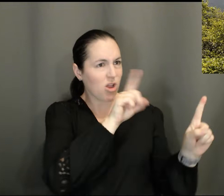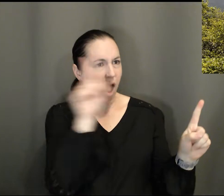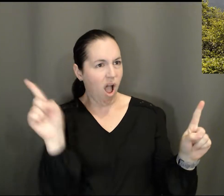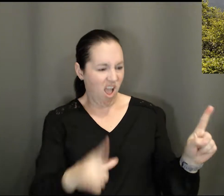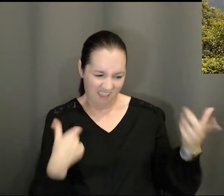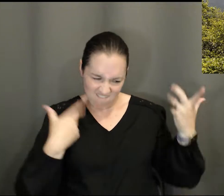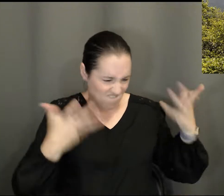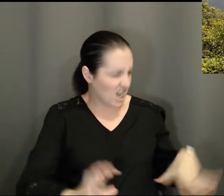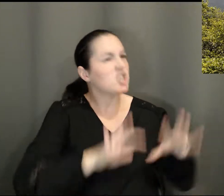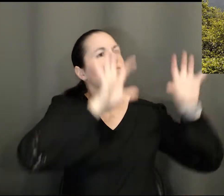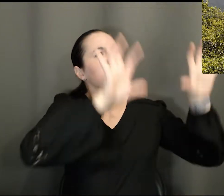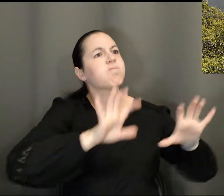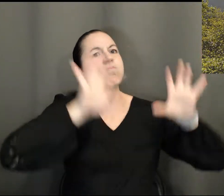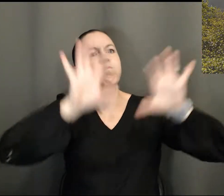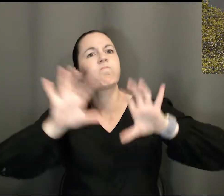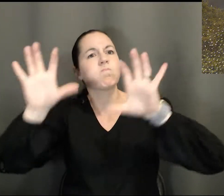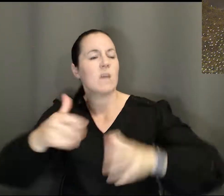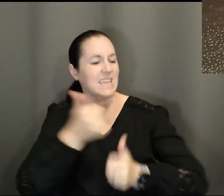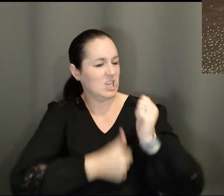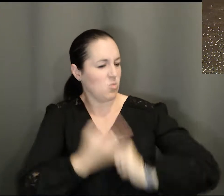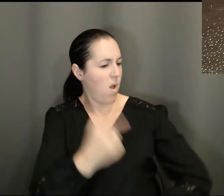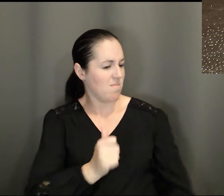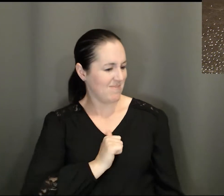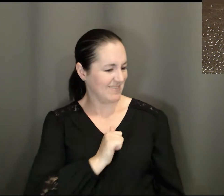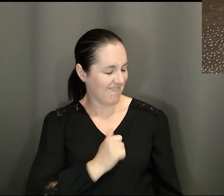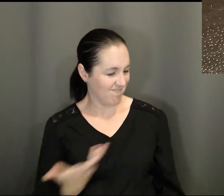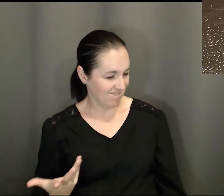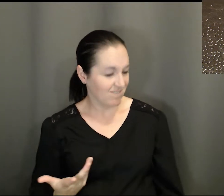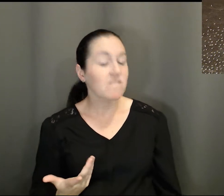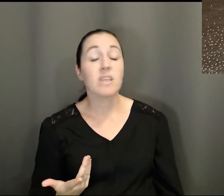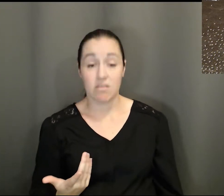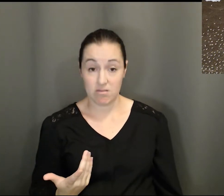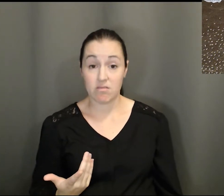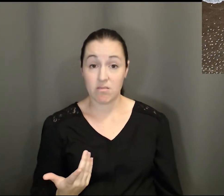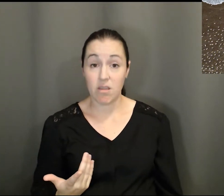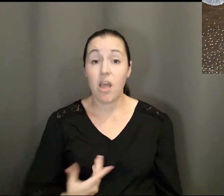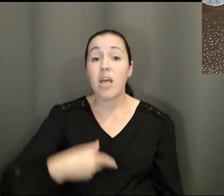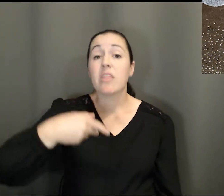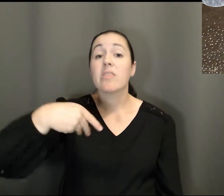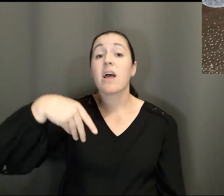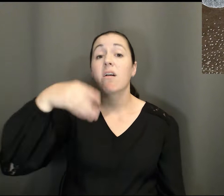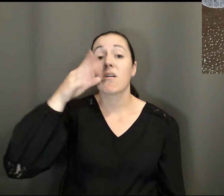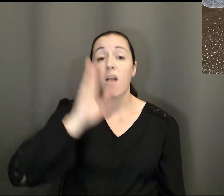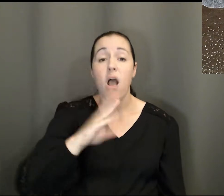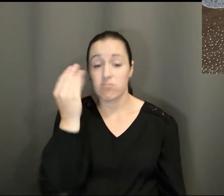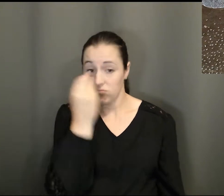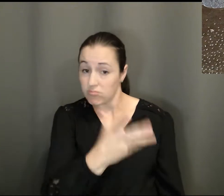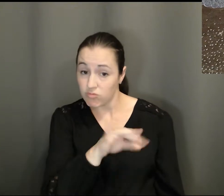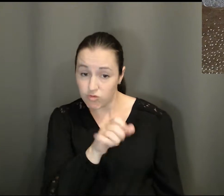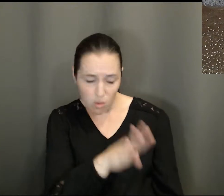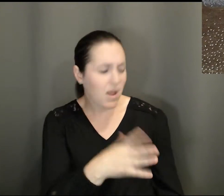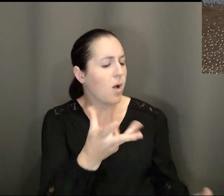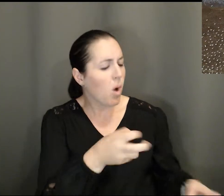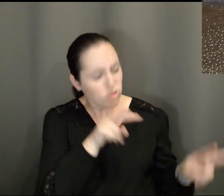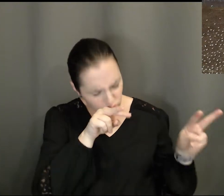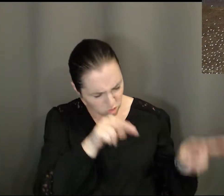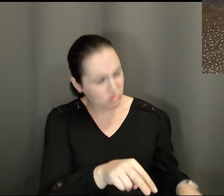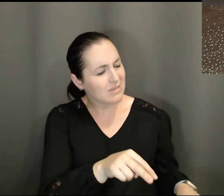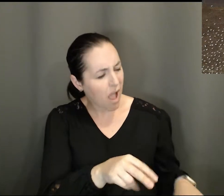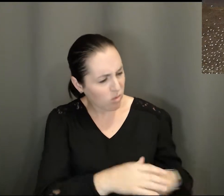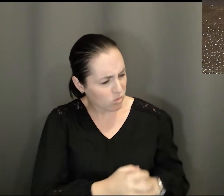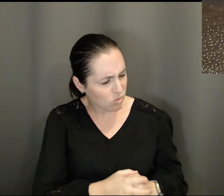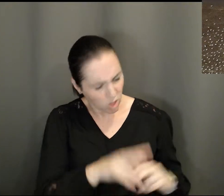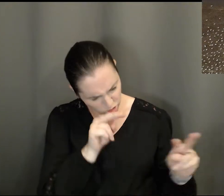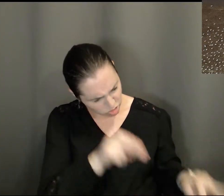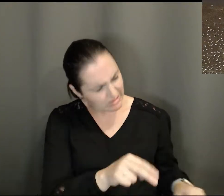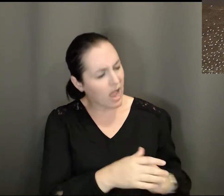Job? Well, God, I see sand. I see granules of sand. That's right, Job. And how many granules of sand do you see? Well,